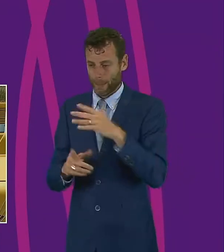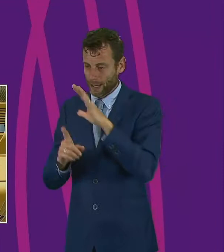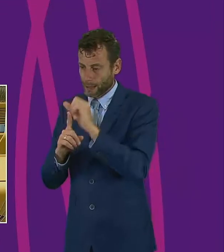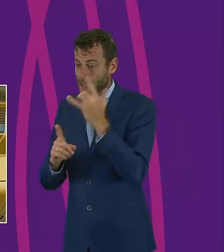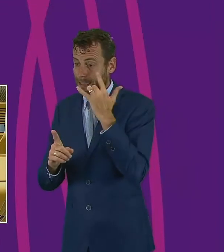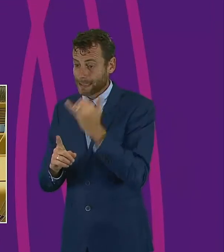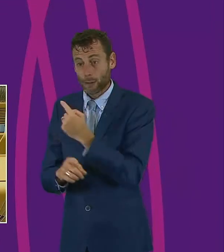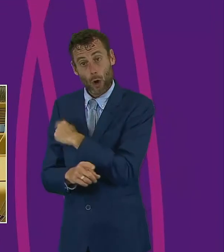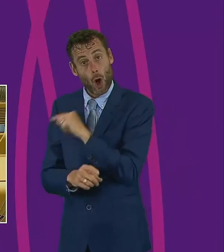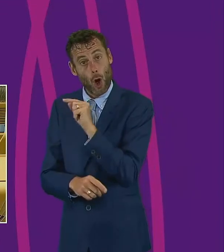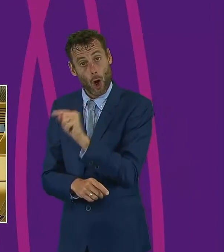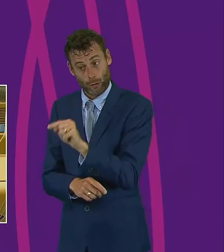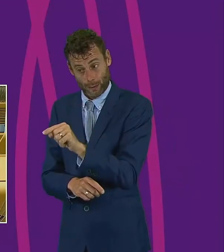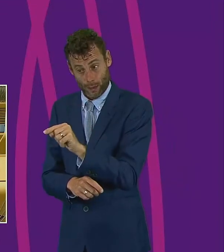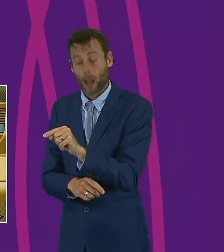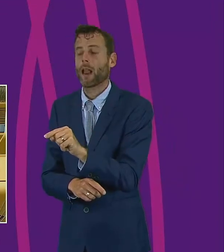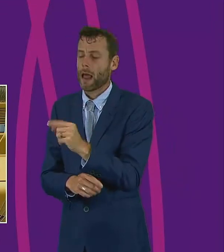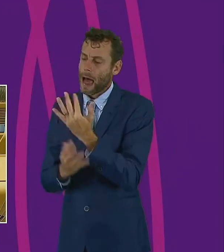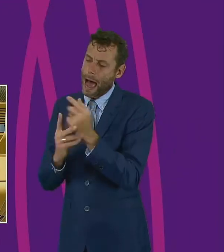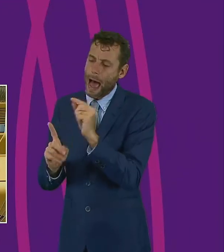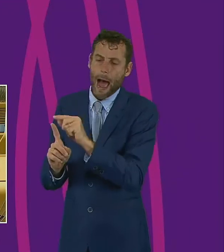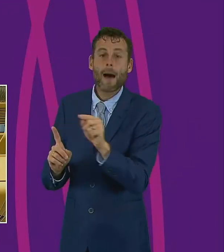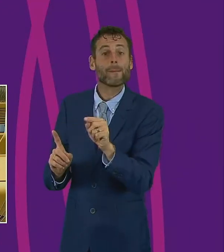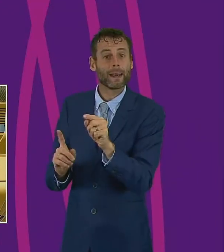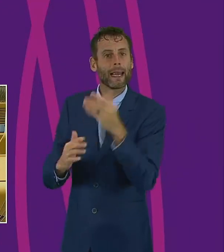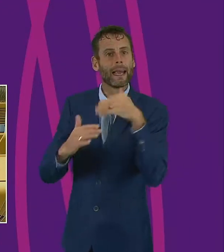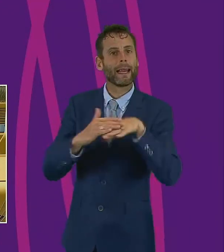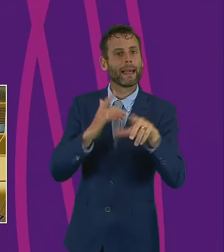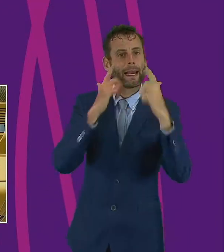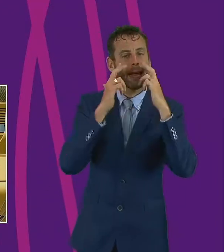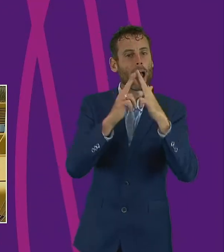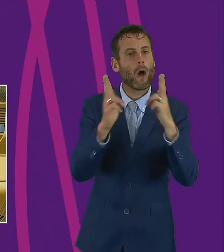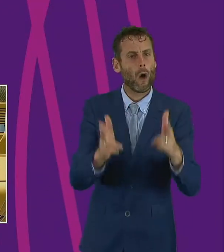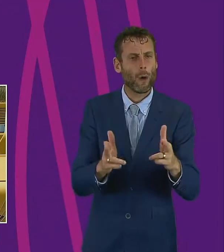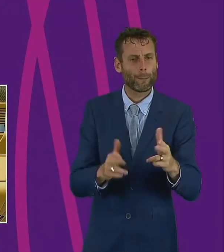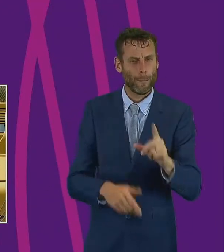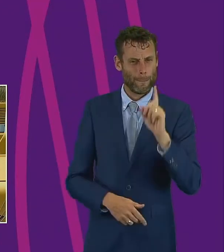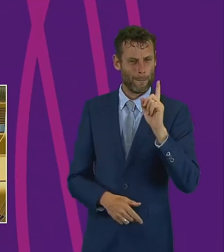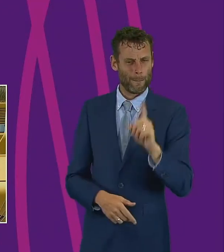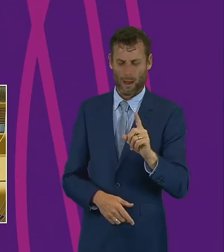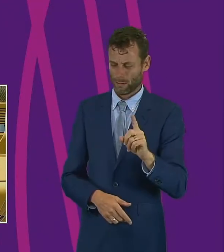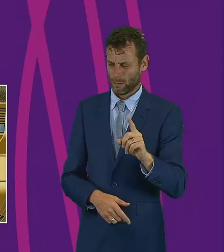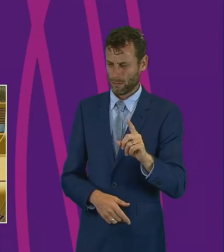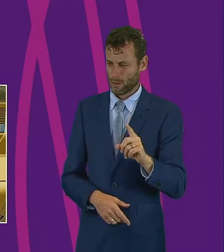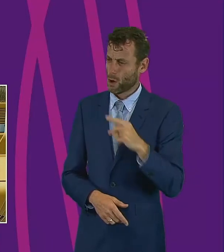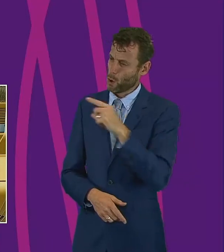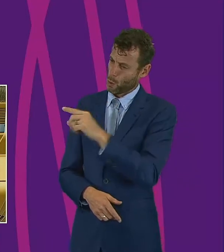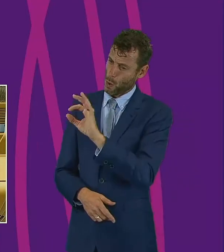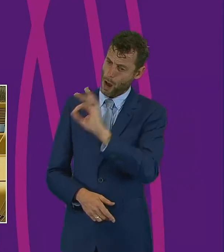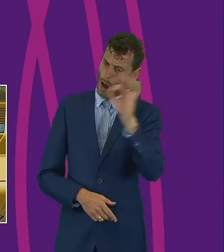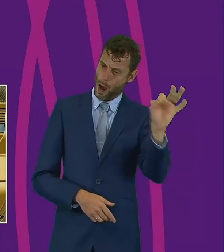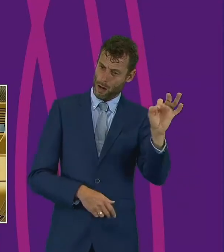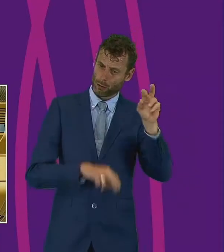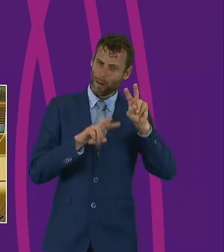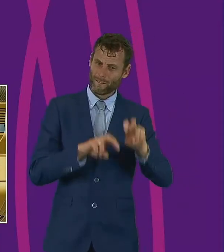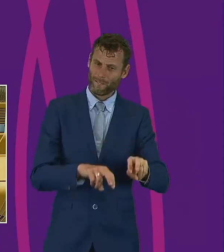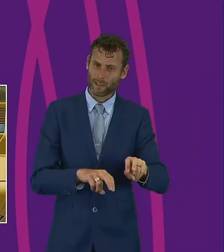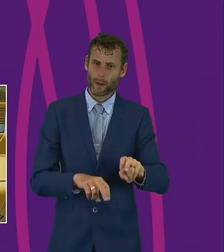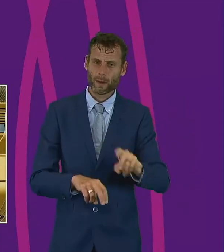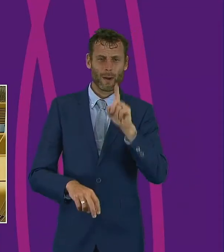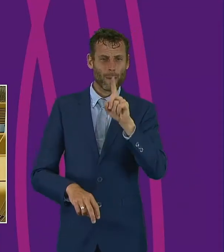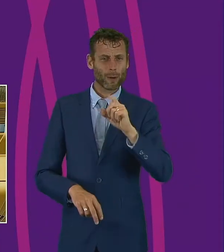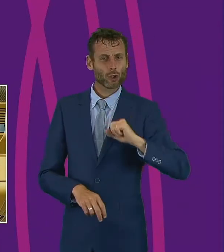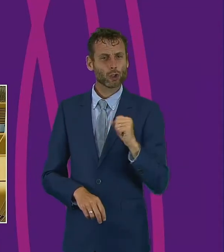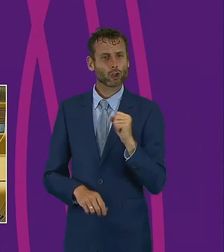not take a national newspaper to reveal through Freedom of Information requests that people who had tested positive with COVID-19 had